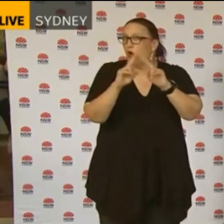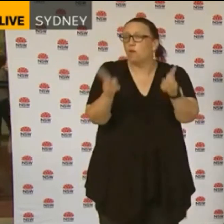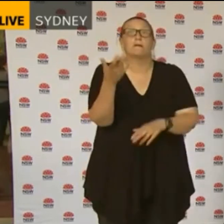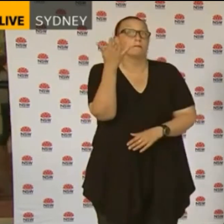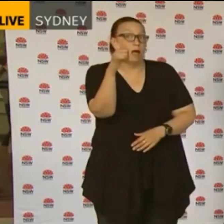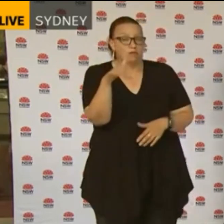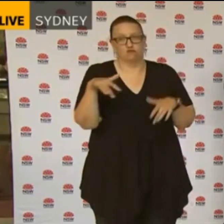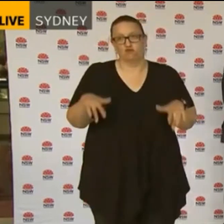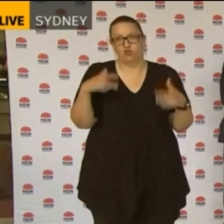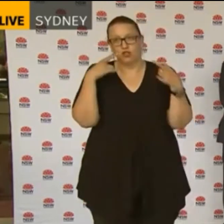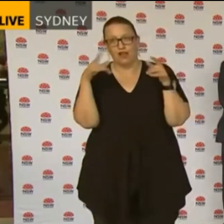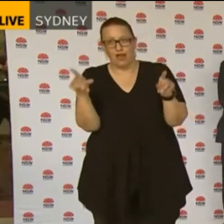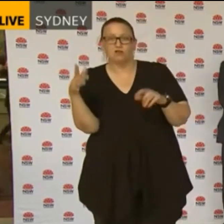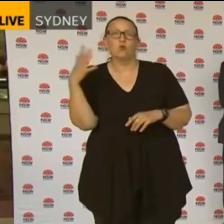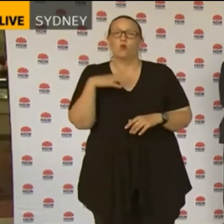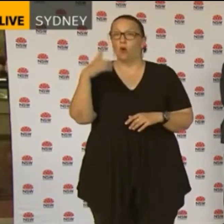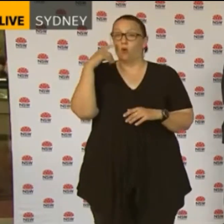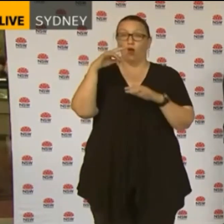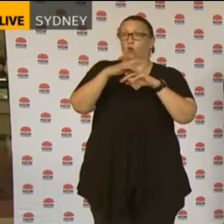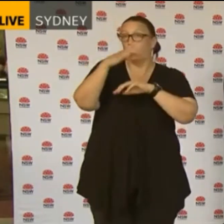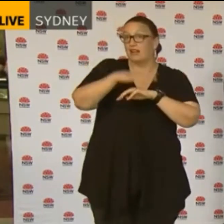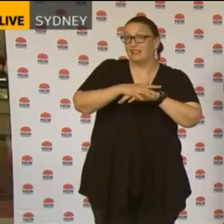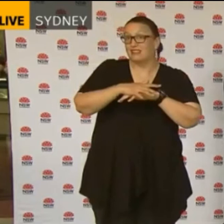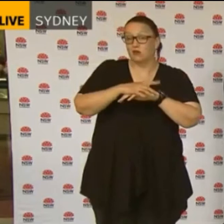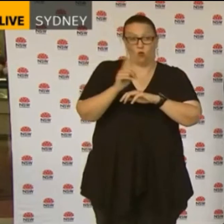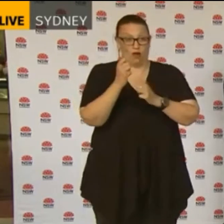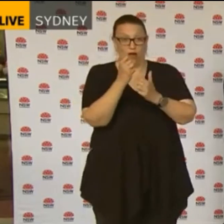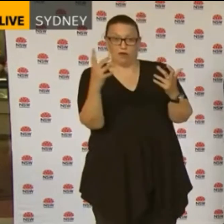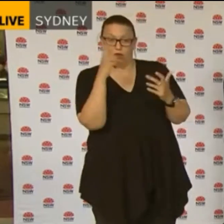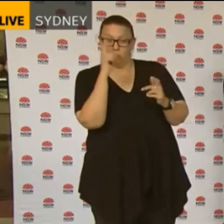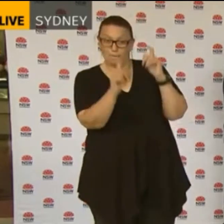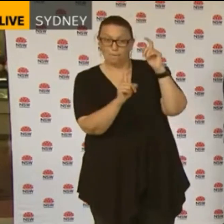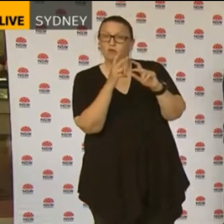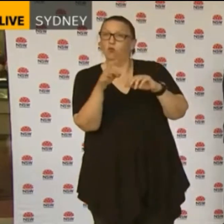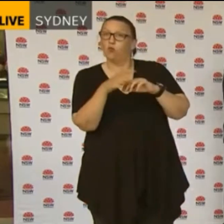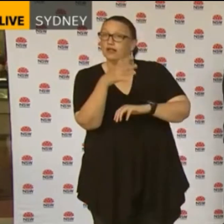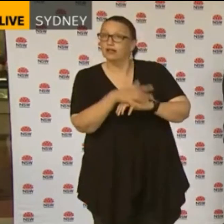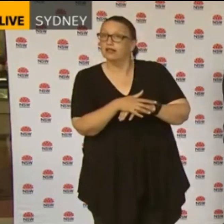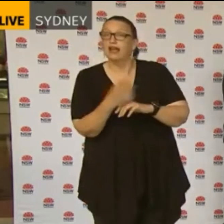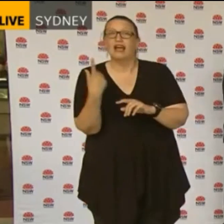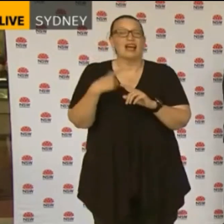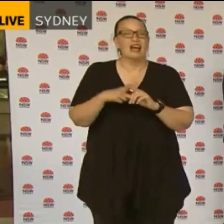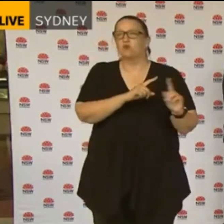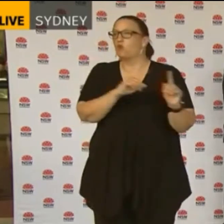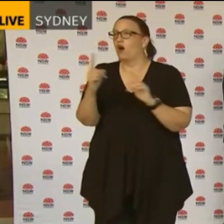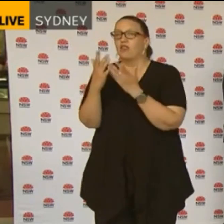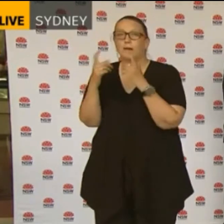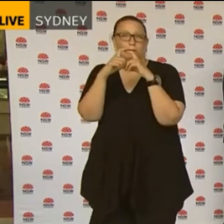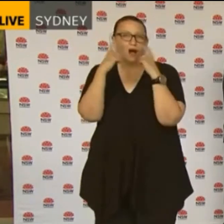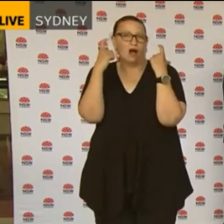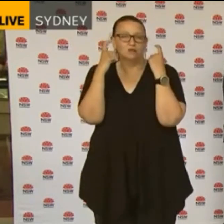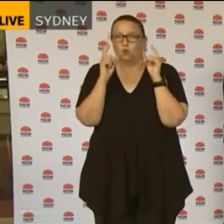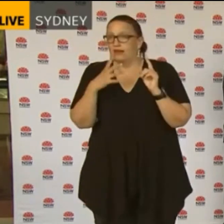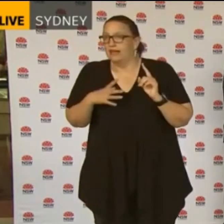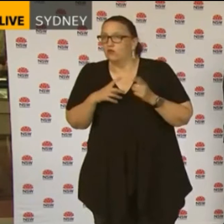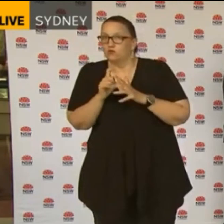response moving forward. So these are the type of issues we're looking at now, but we won't have the confidence to move forward and have those easing until